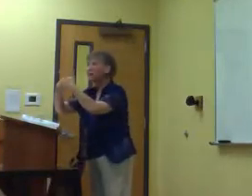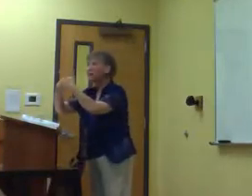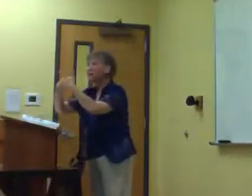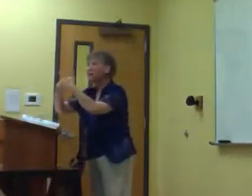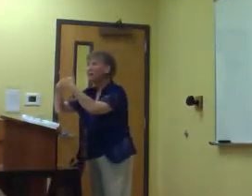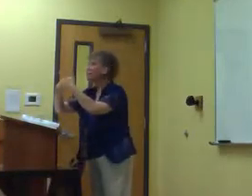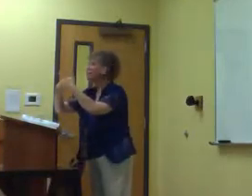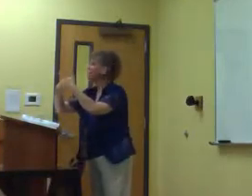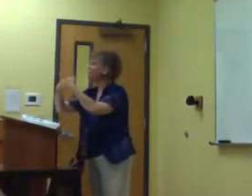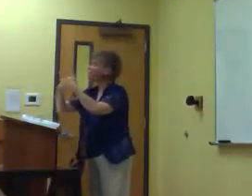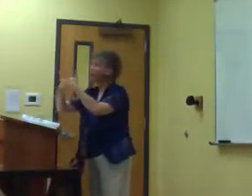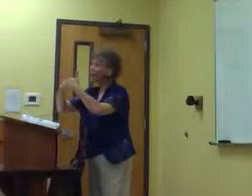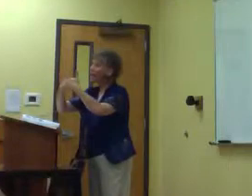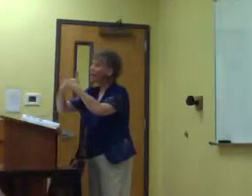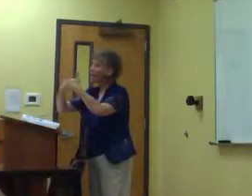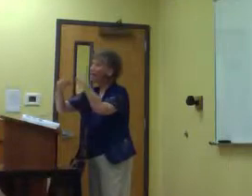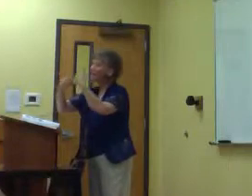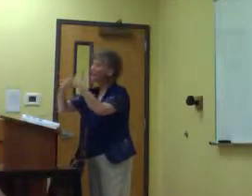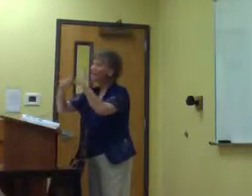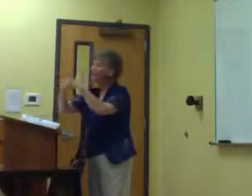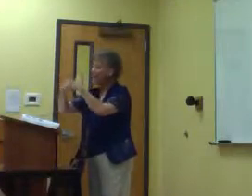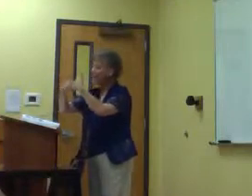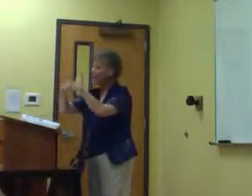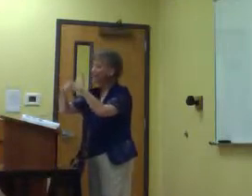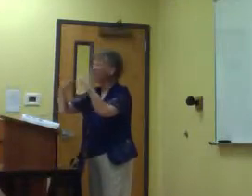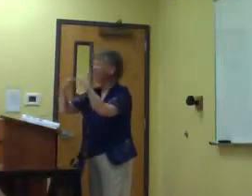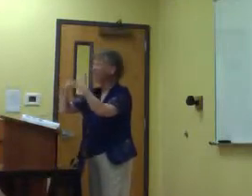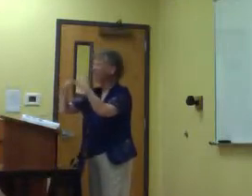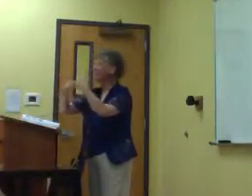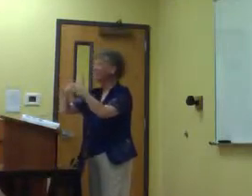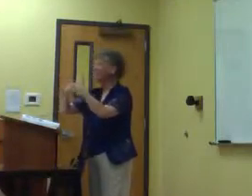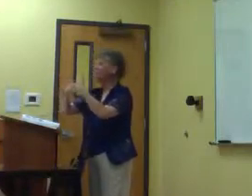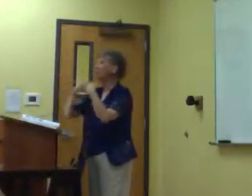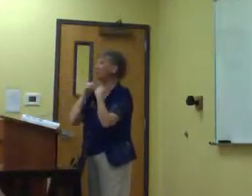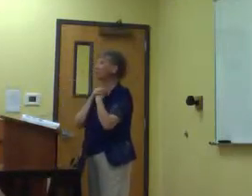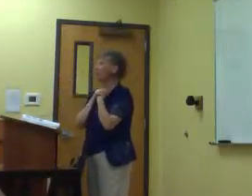Like Not play. game. Game. Shall we play?